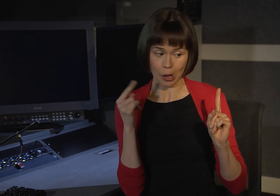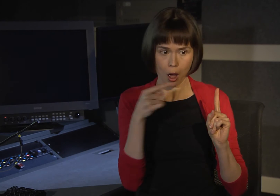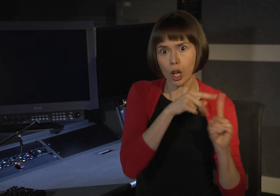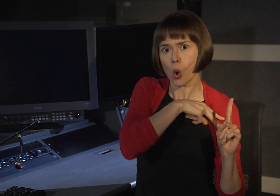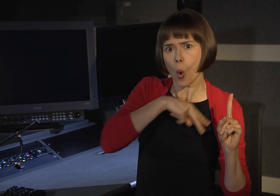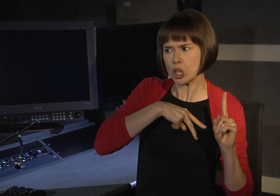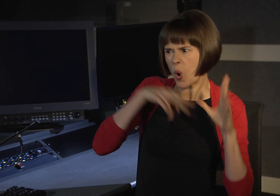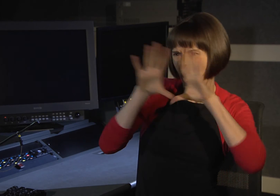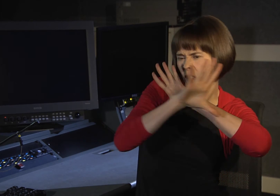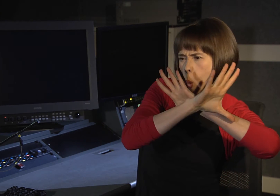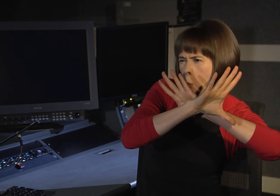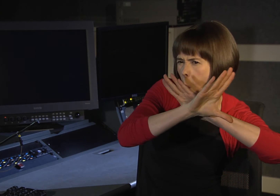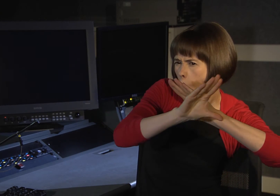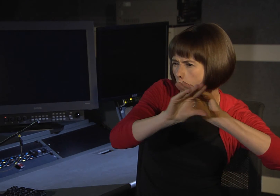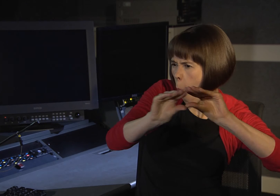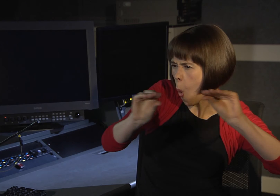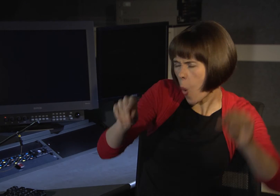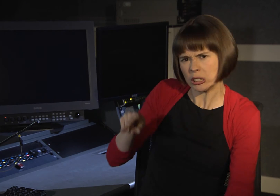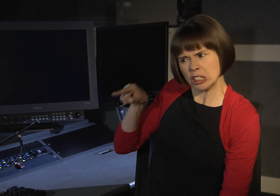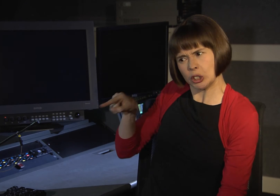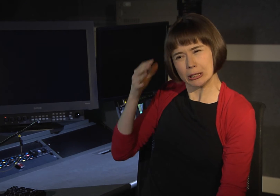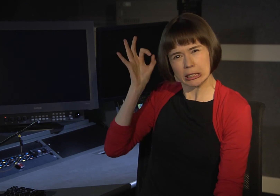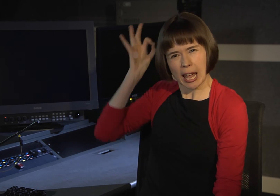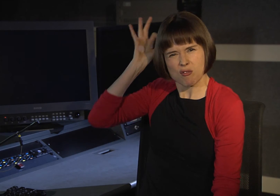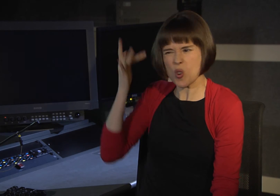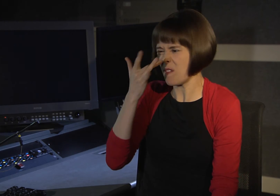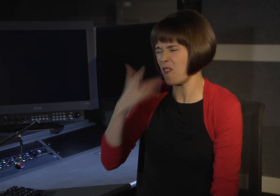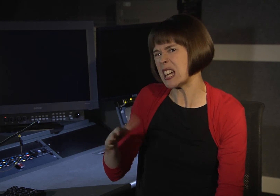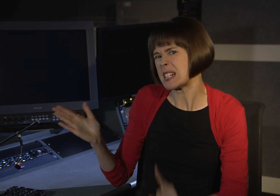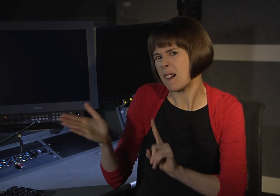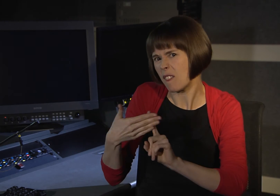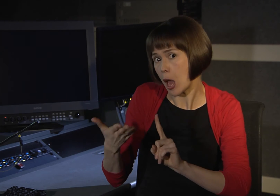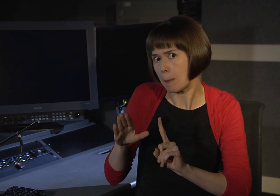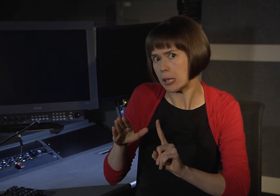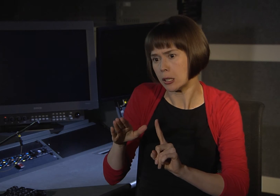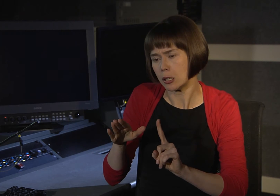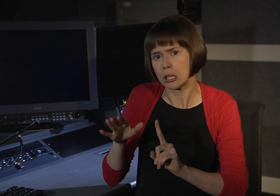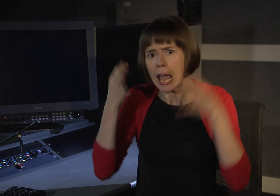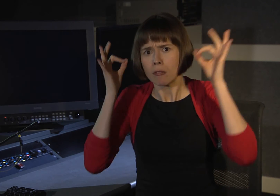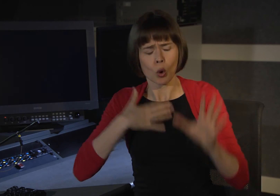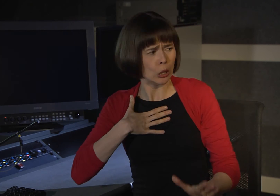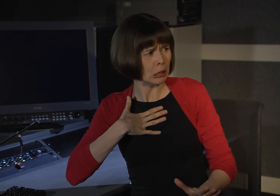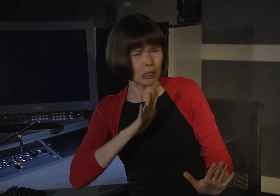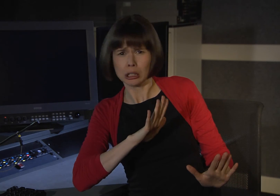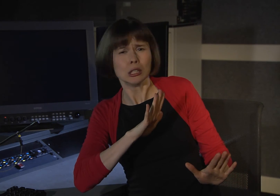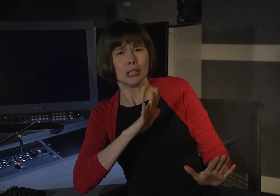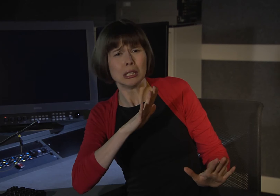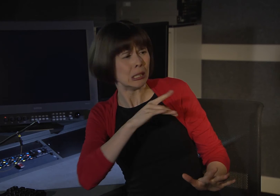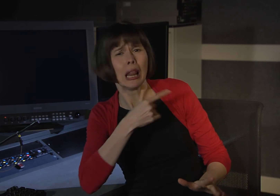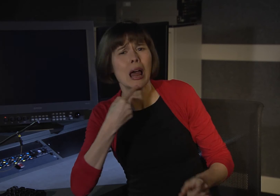in. But Claudio then informs everybody that Hero is a fraud. She's been having an affair. And Hero